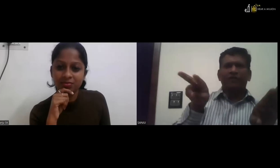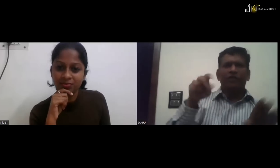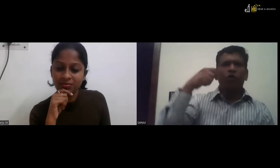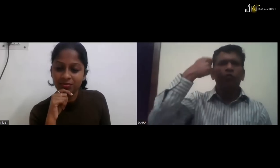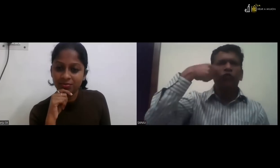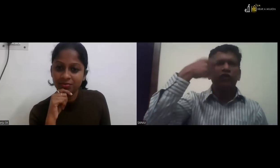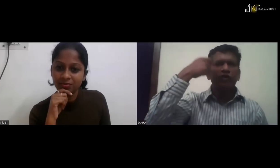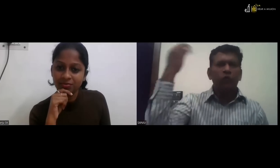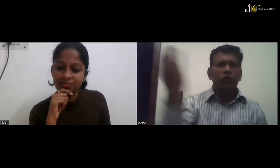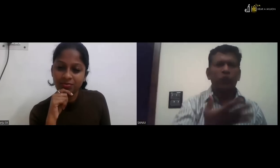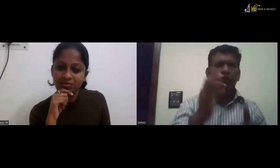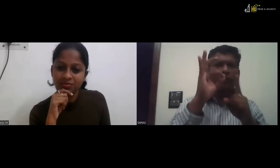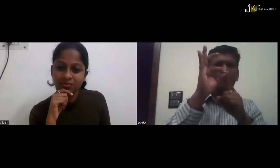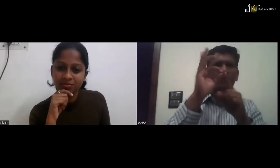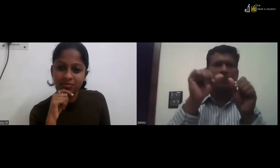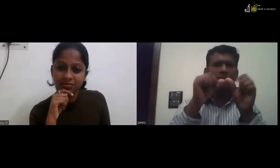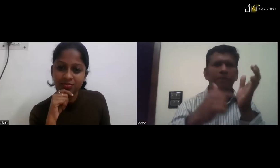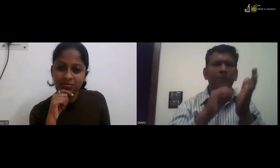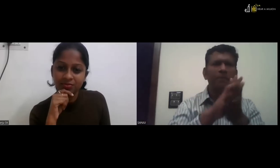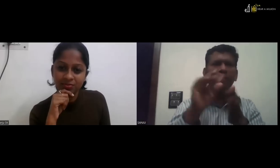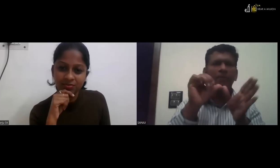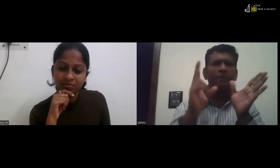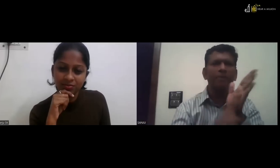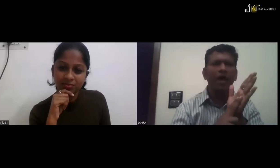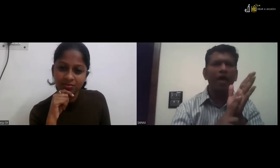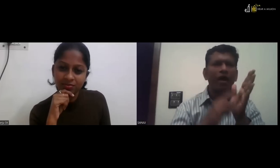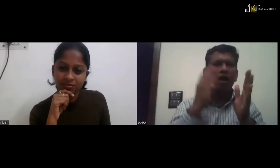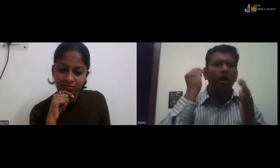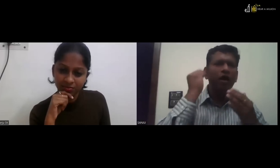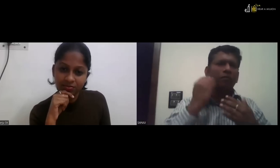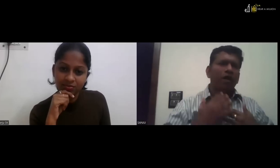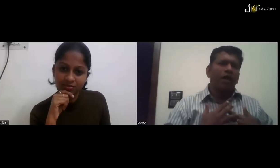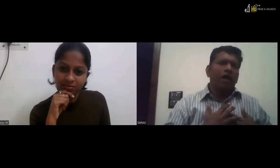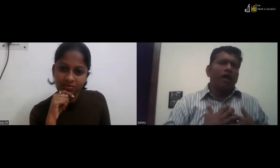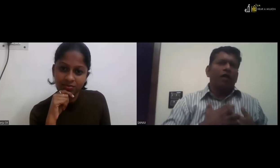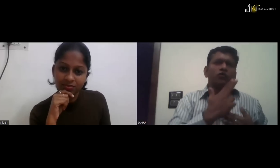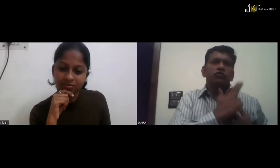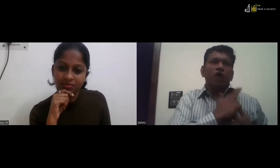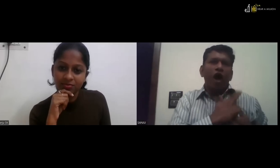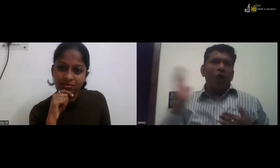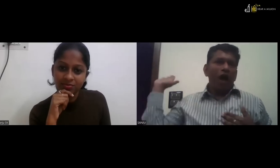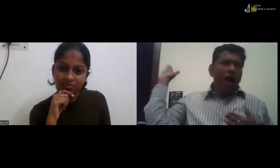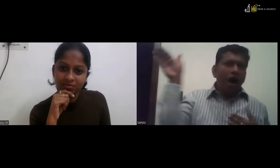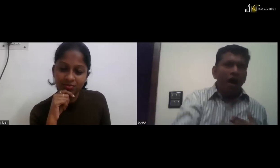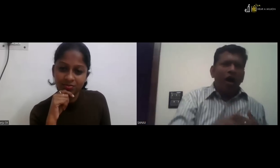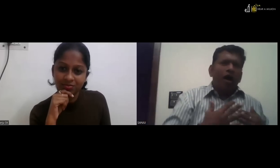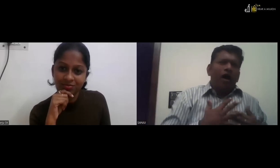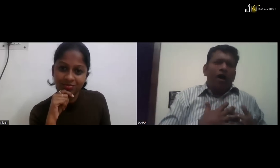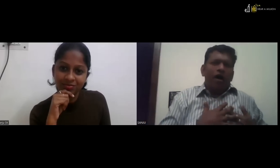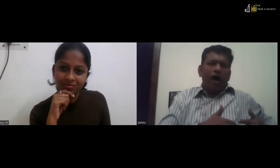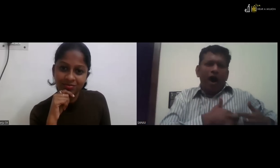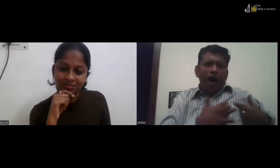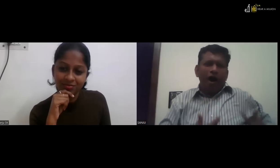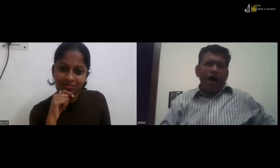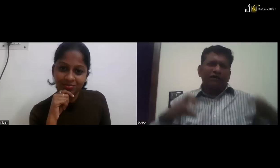when we have some other perspective, like in the movies, um, you know, Pathan movie